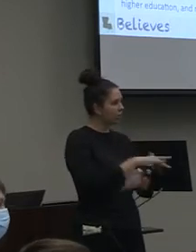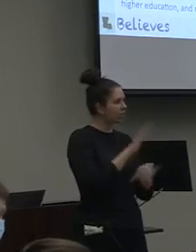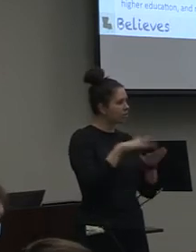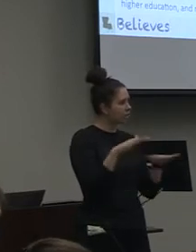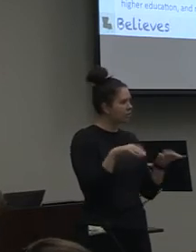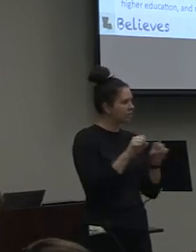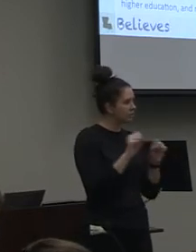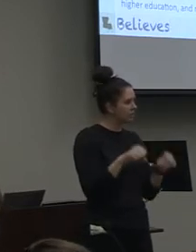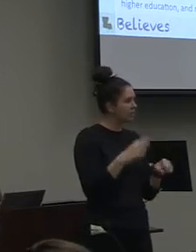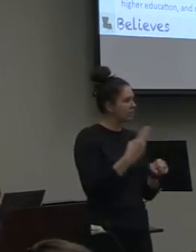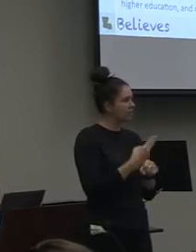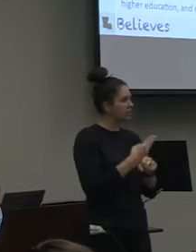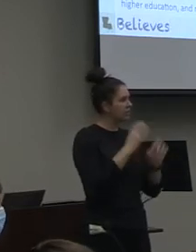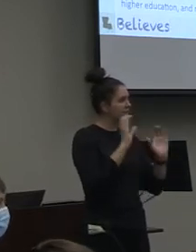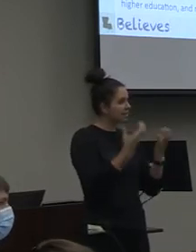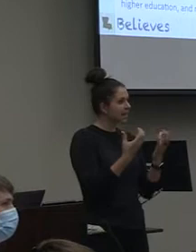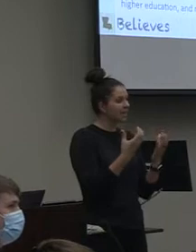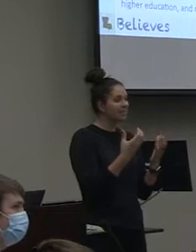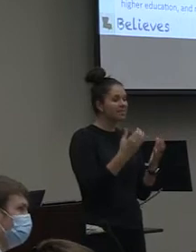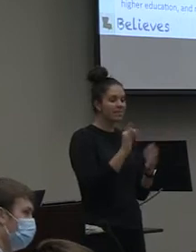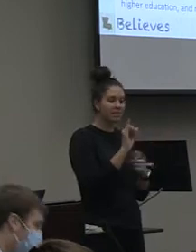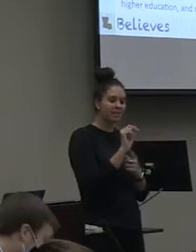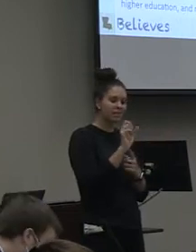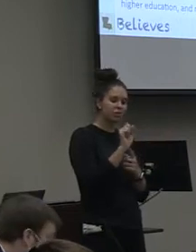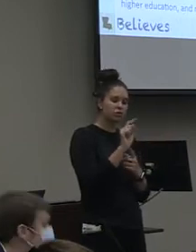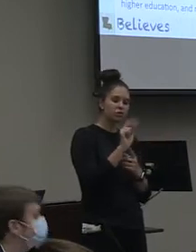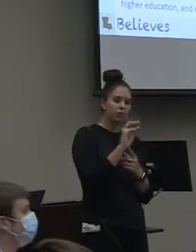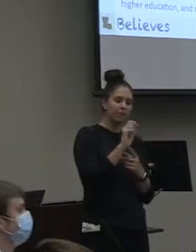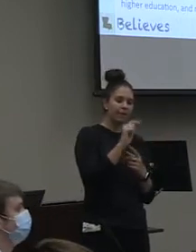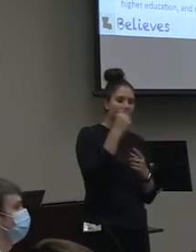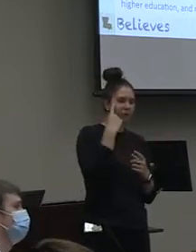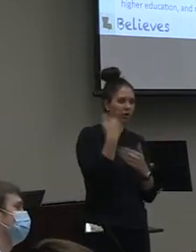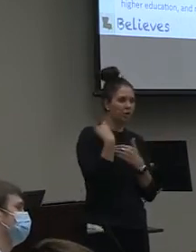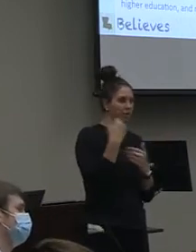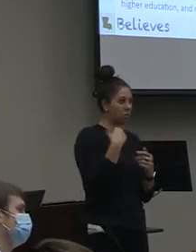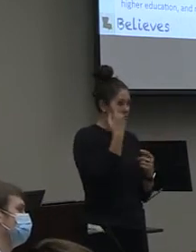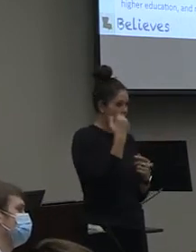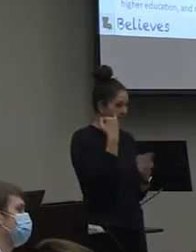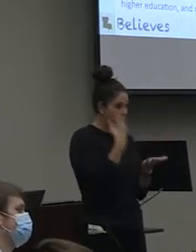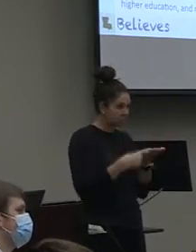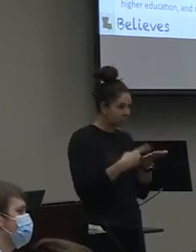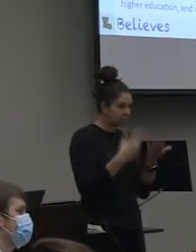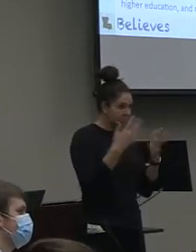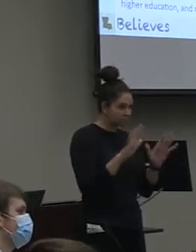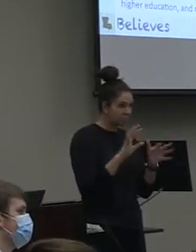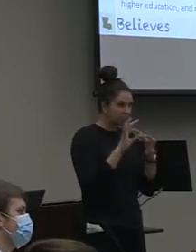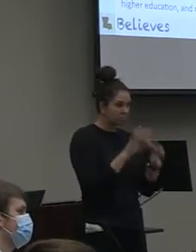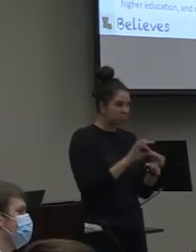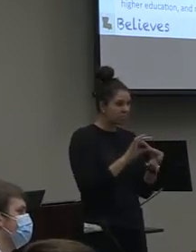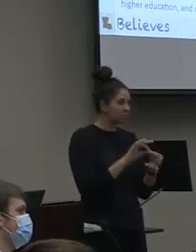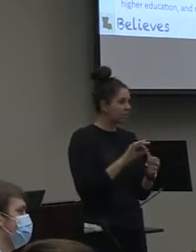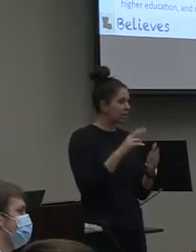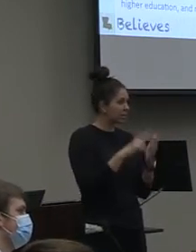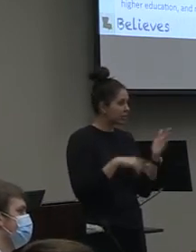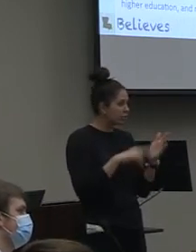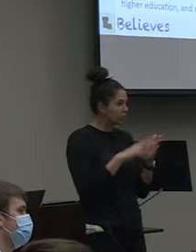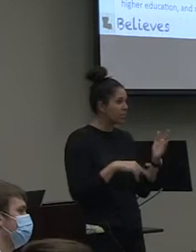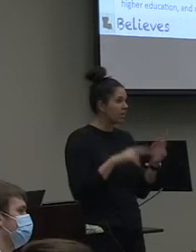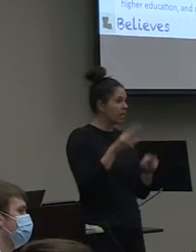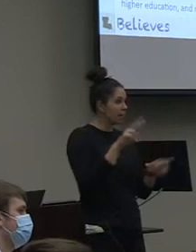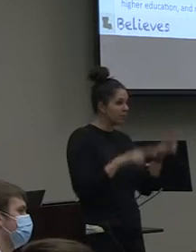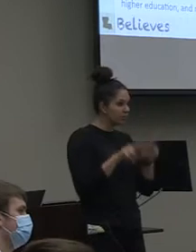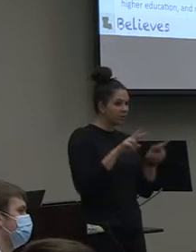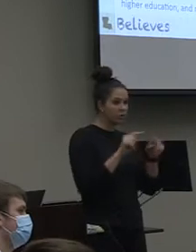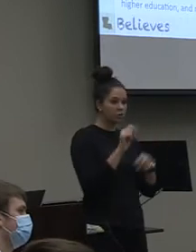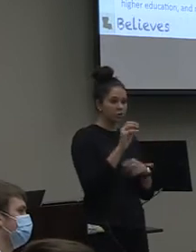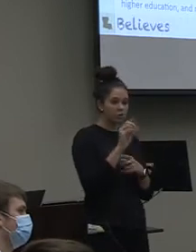class instrument for that accountability. I'm wondering if there's been discussion related to a literacy observation